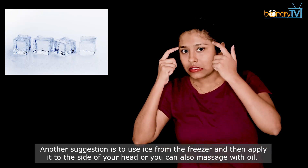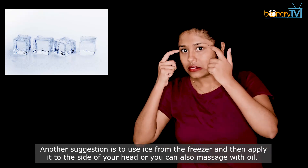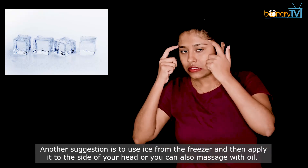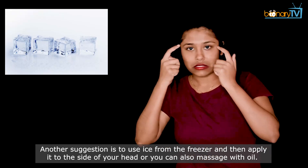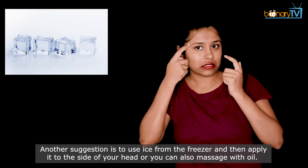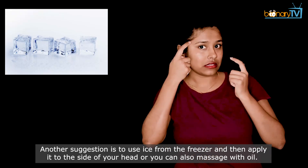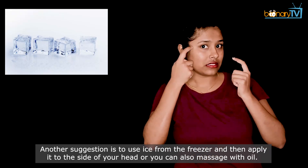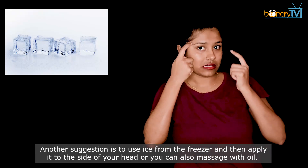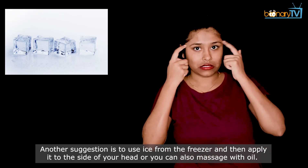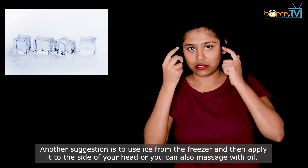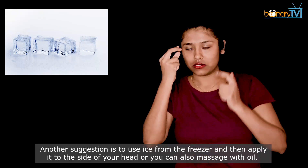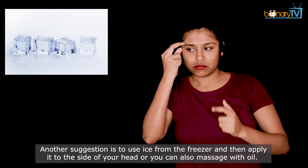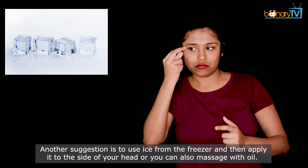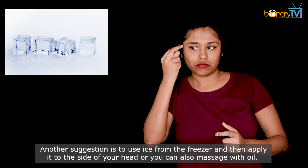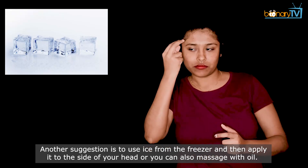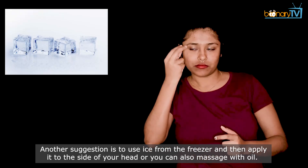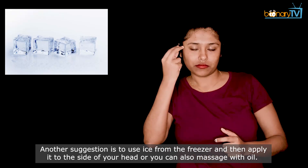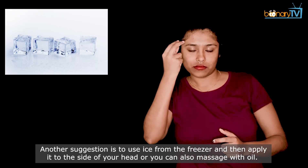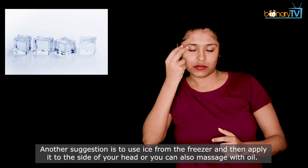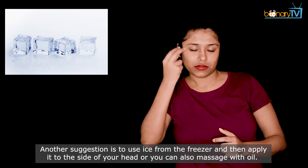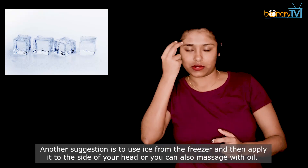apply it to the side of your head.